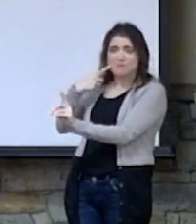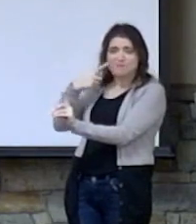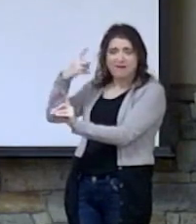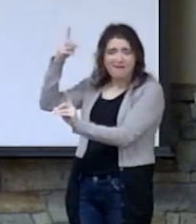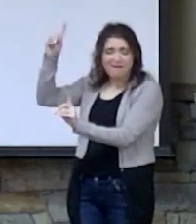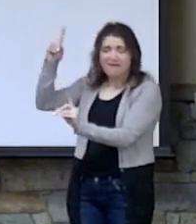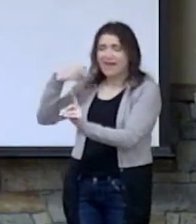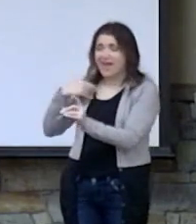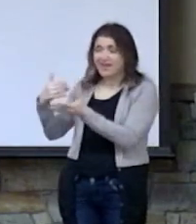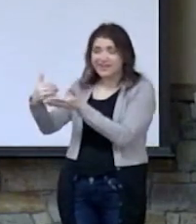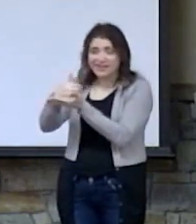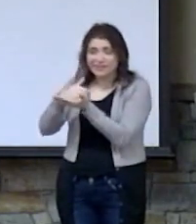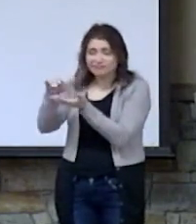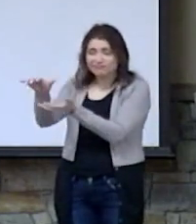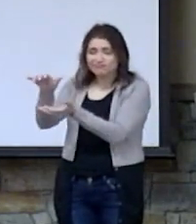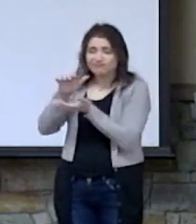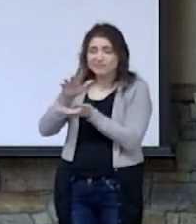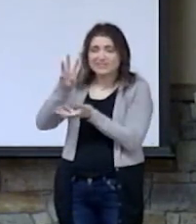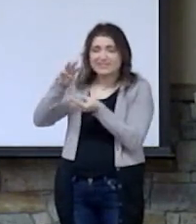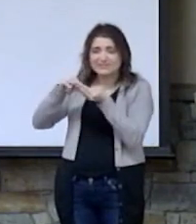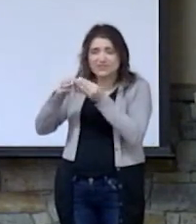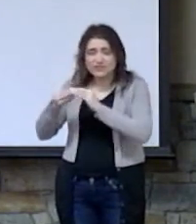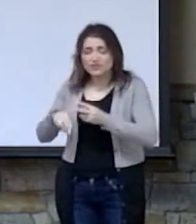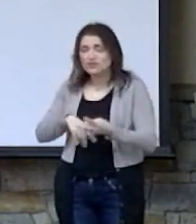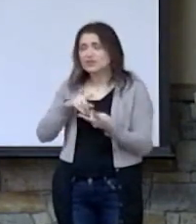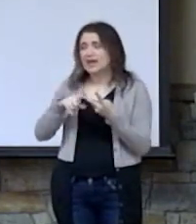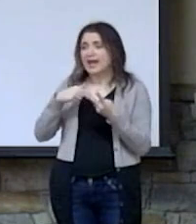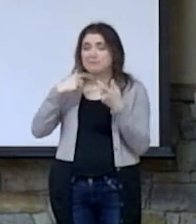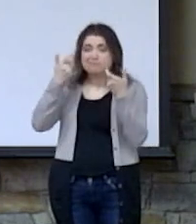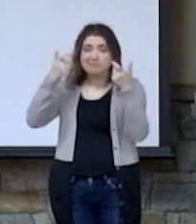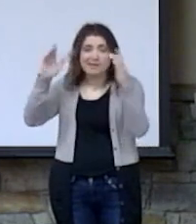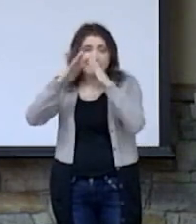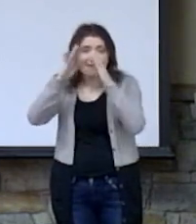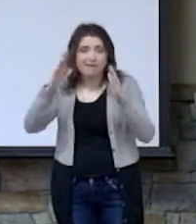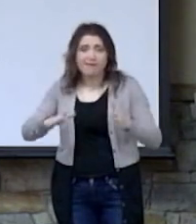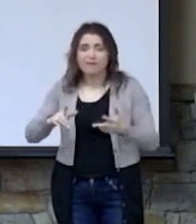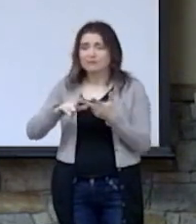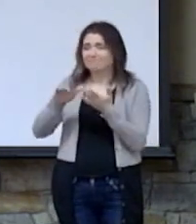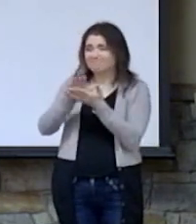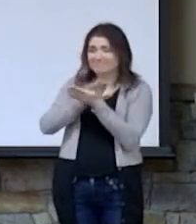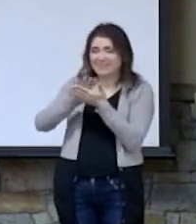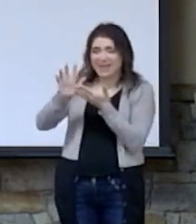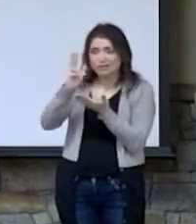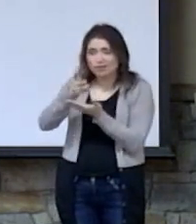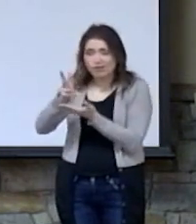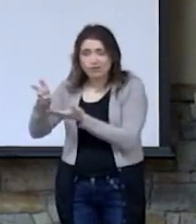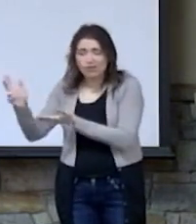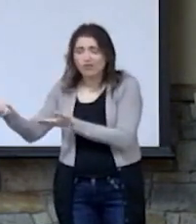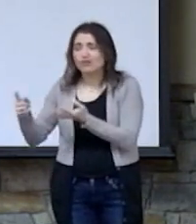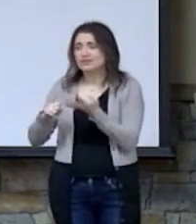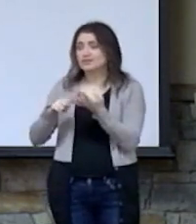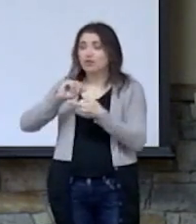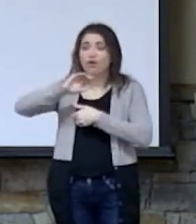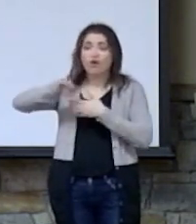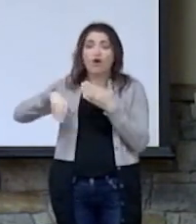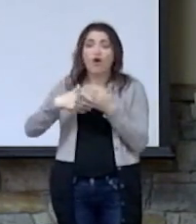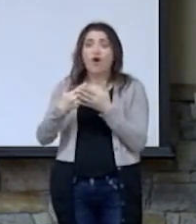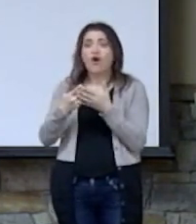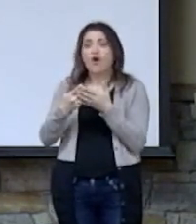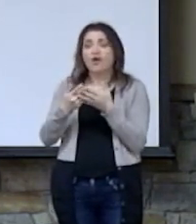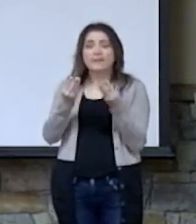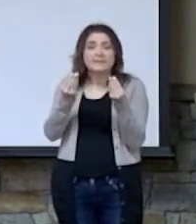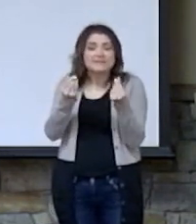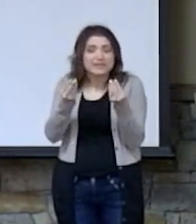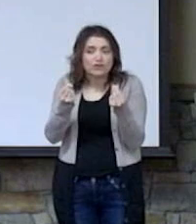great income, a 6-figure income. He had the big house, the nice cars, all the material blessings that you